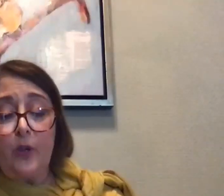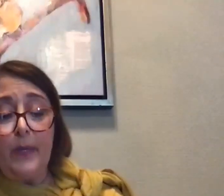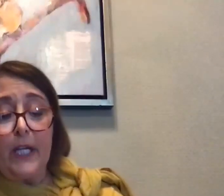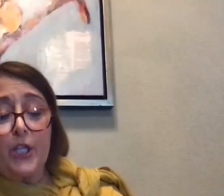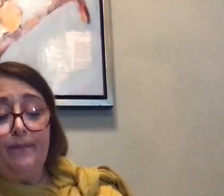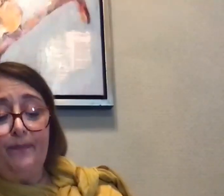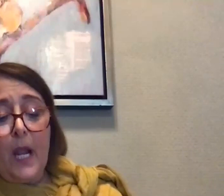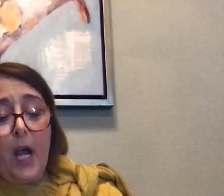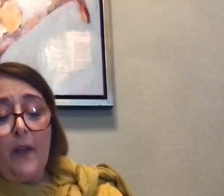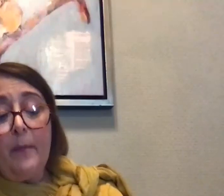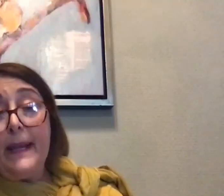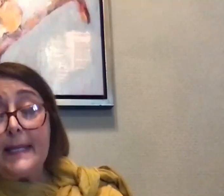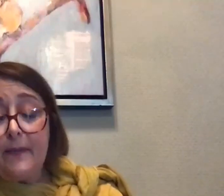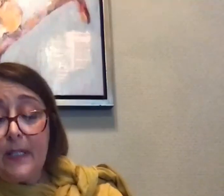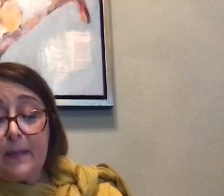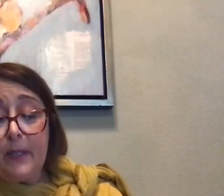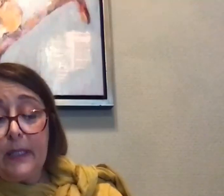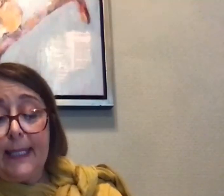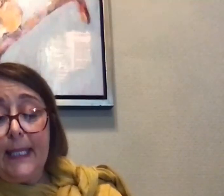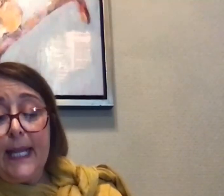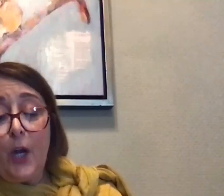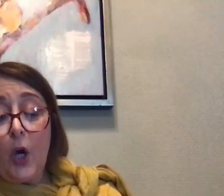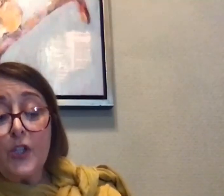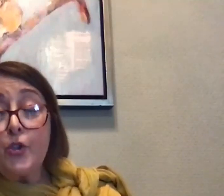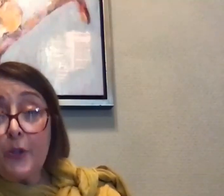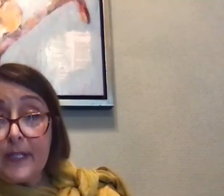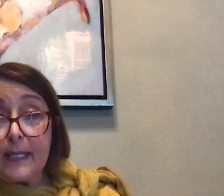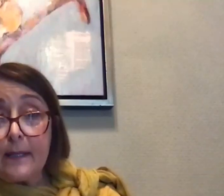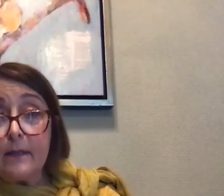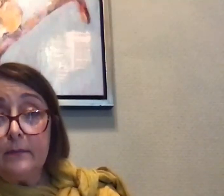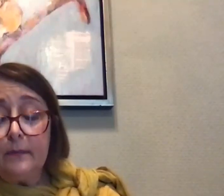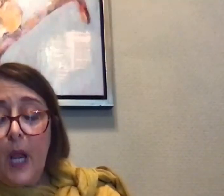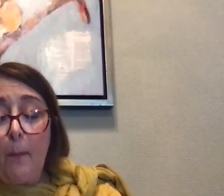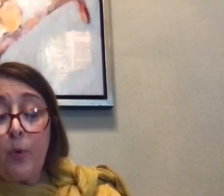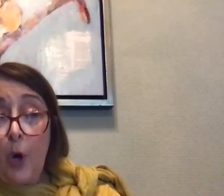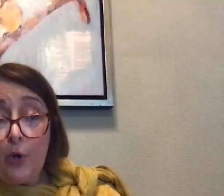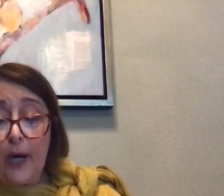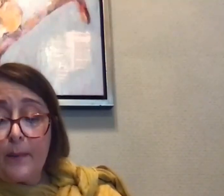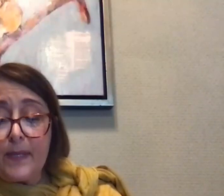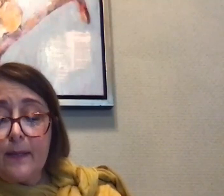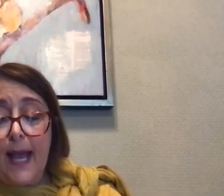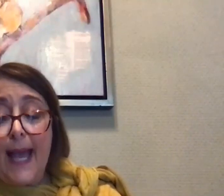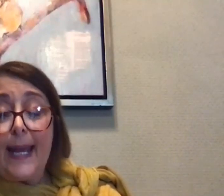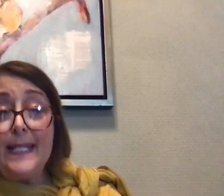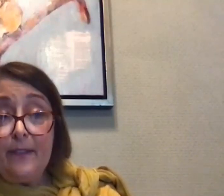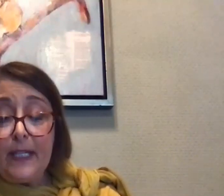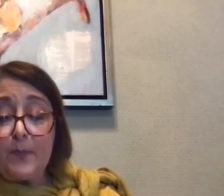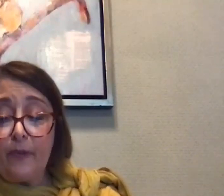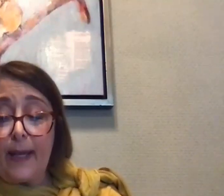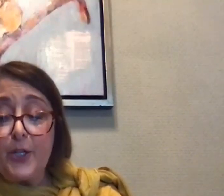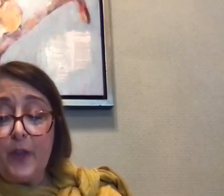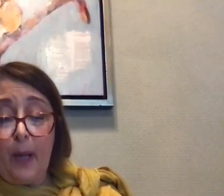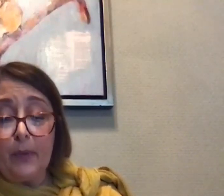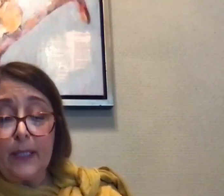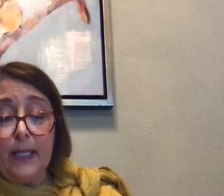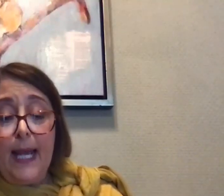prohibits discrimination on the basis of disability in all services, programs, and activities